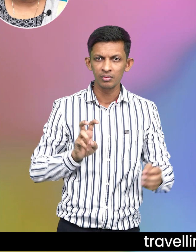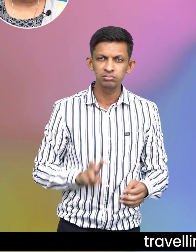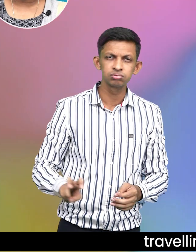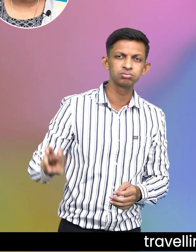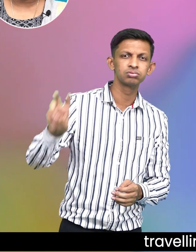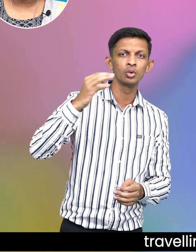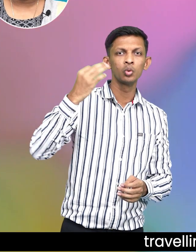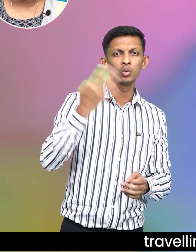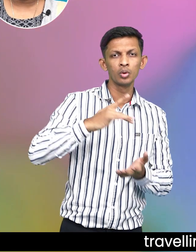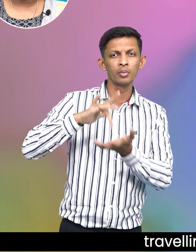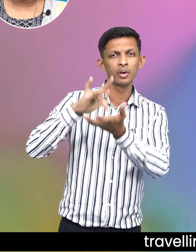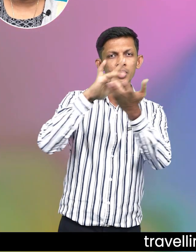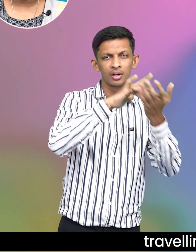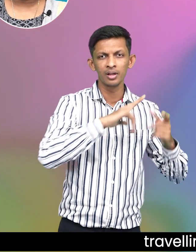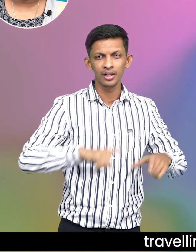live,